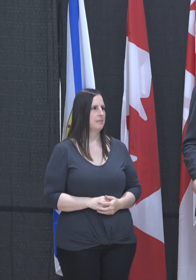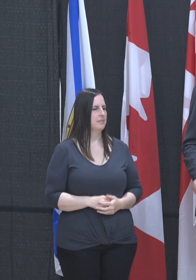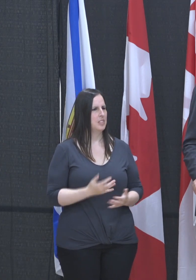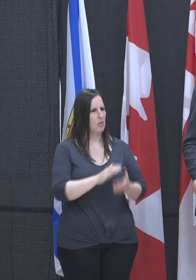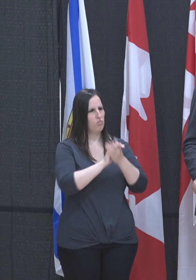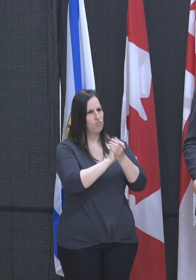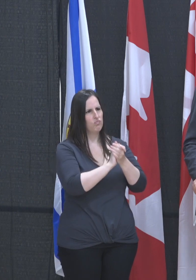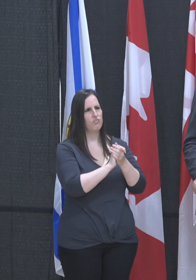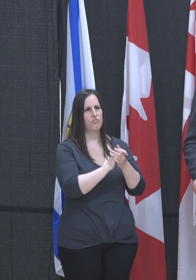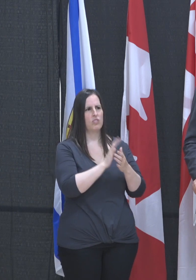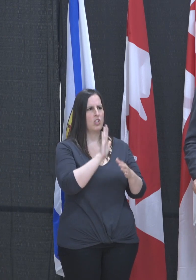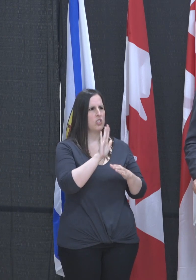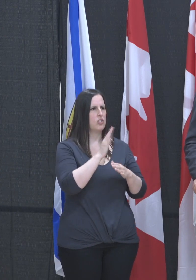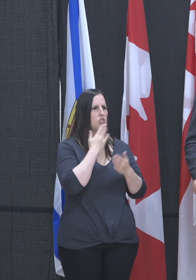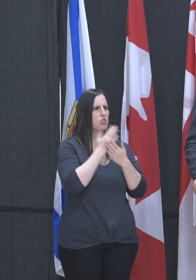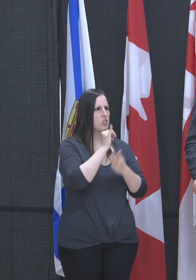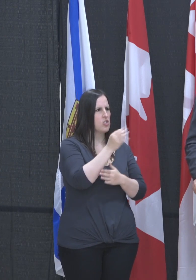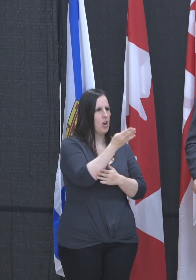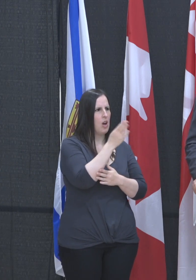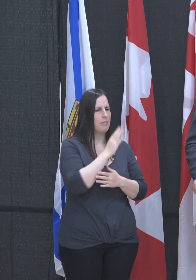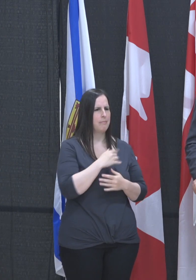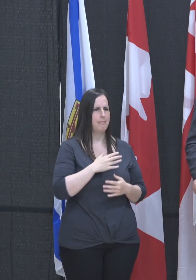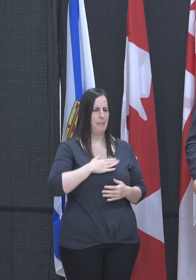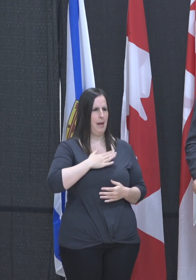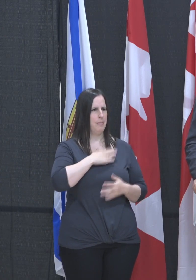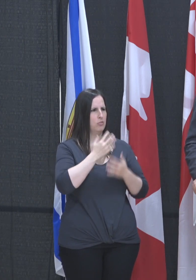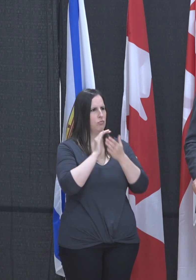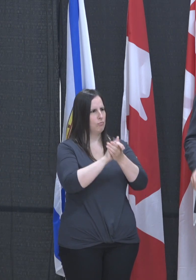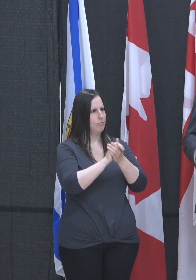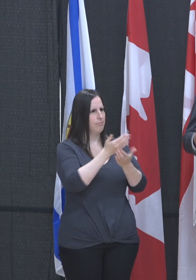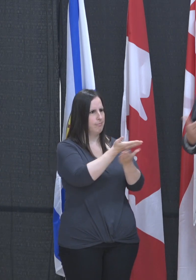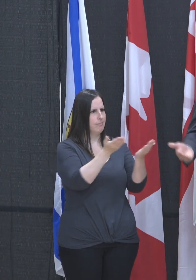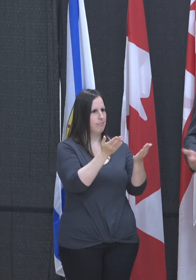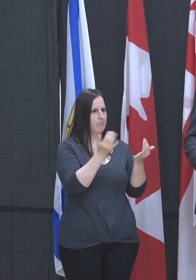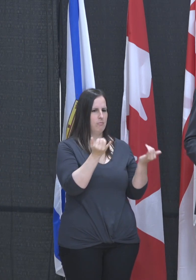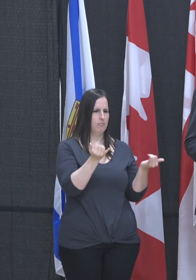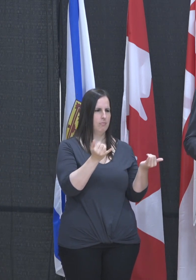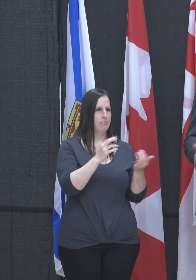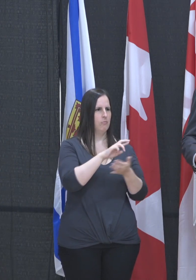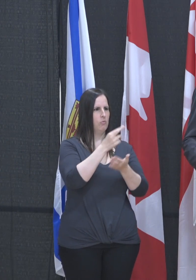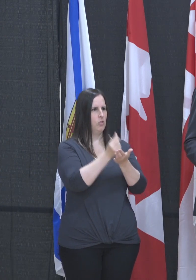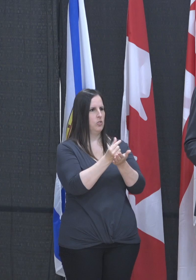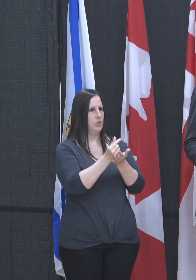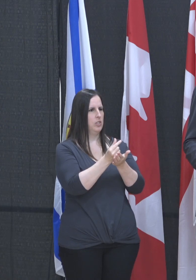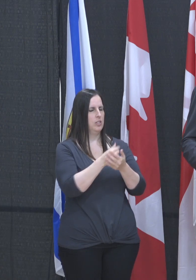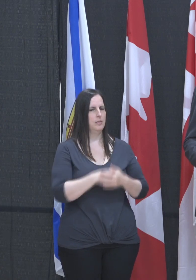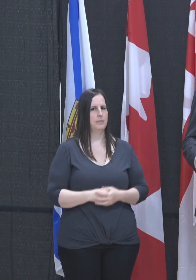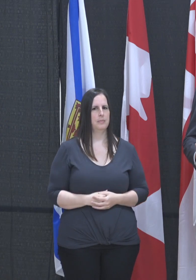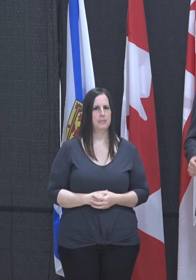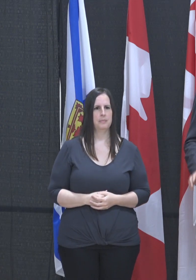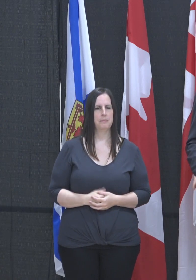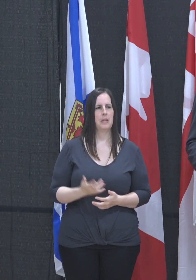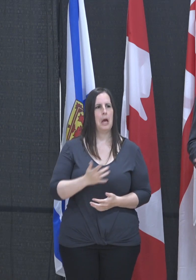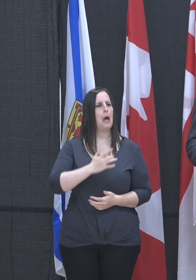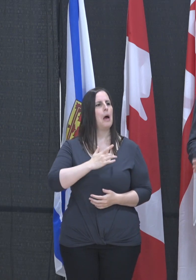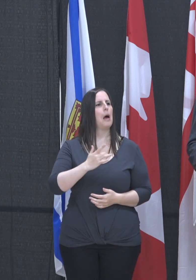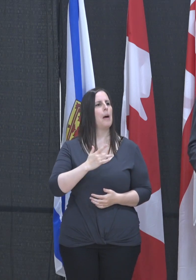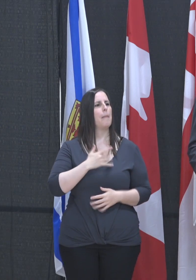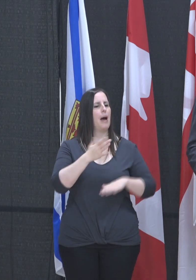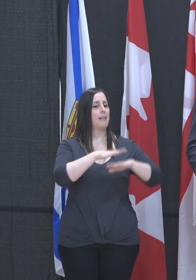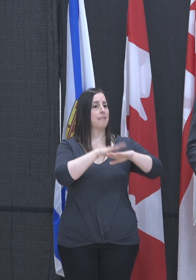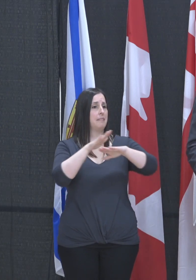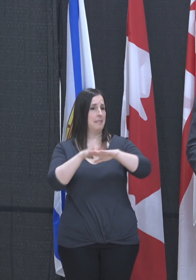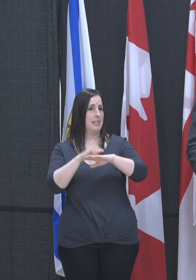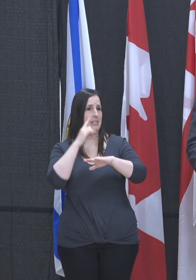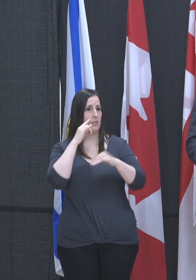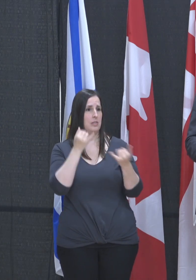and your hard work, and congratulate you on your graduation. There's always the temptation to offer a piece of advice. I will offer two pieces